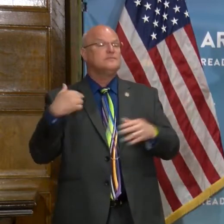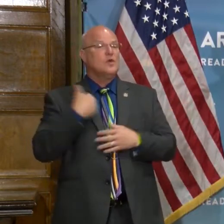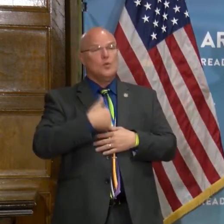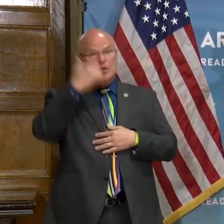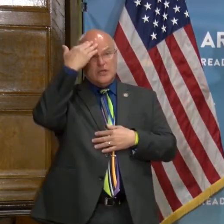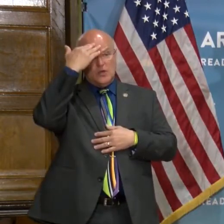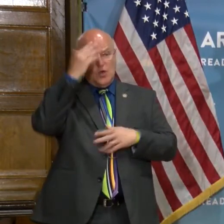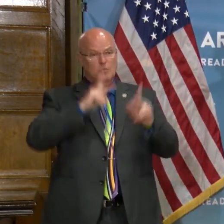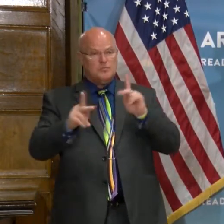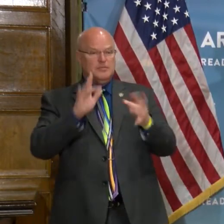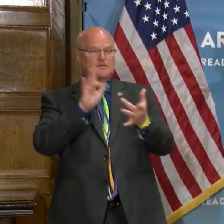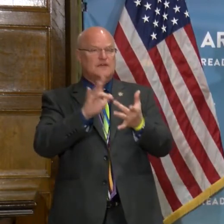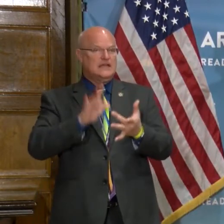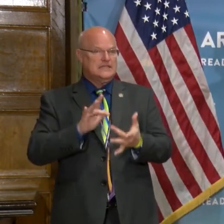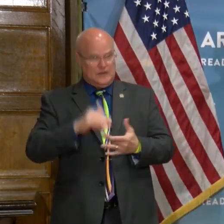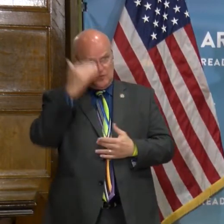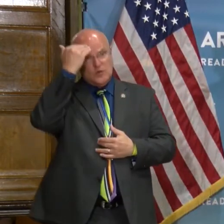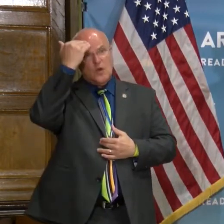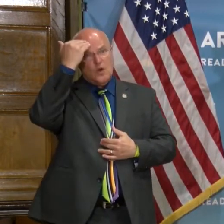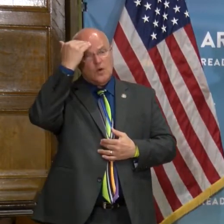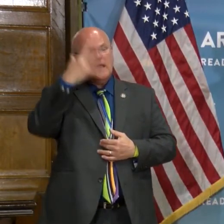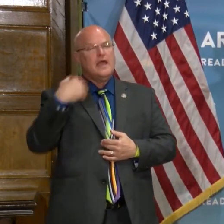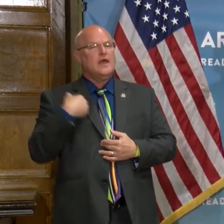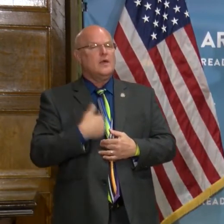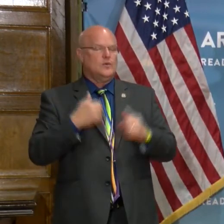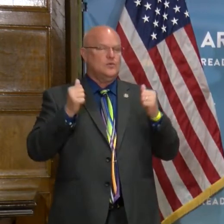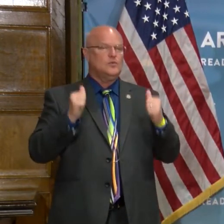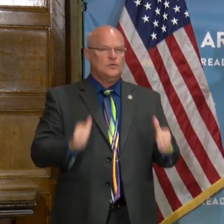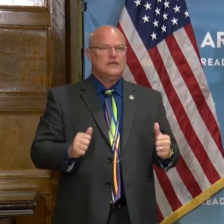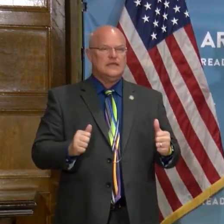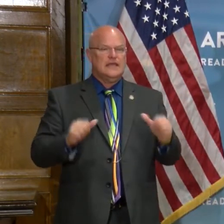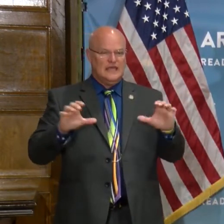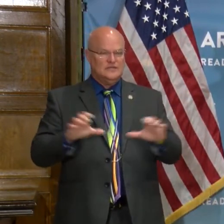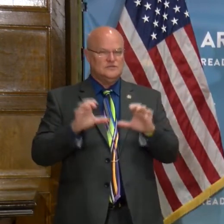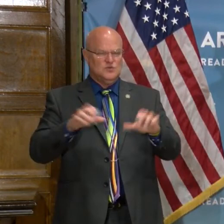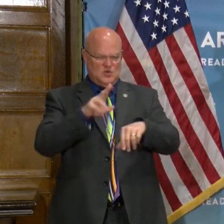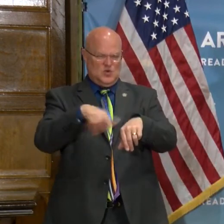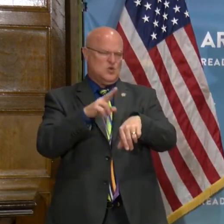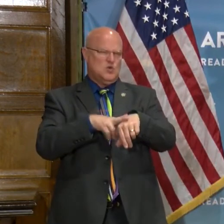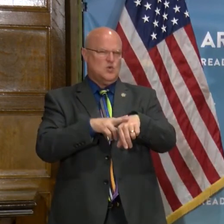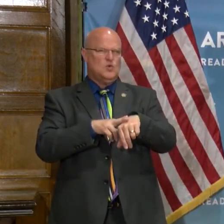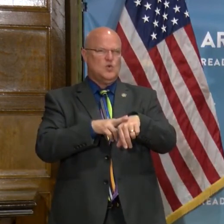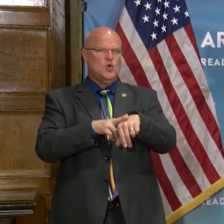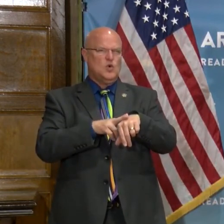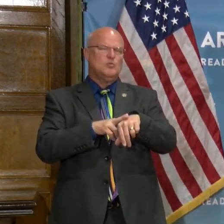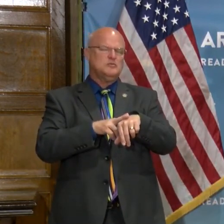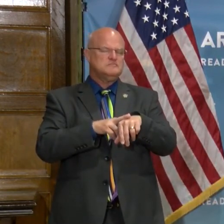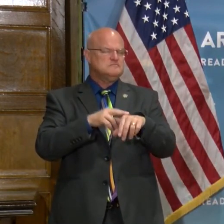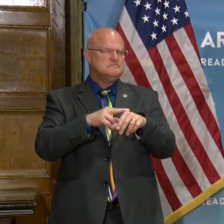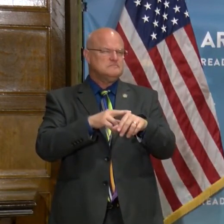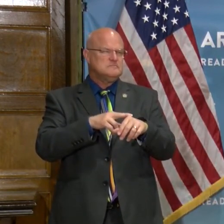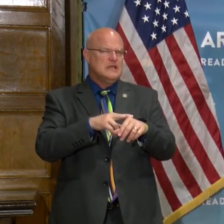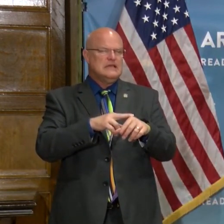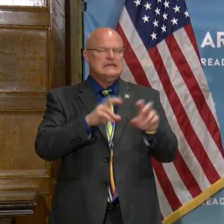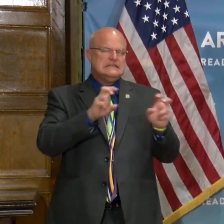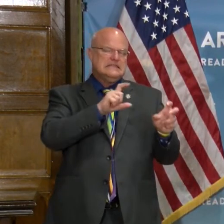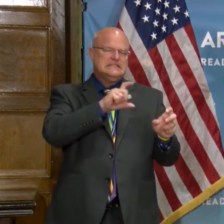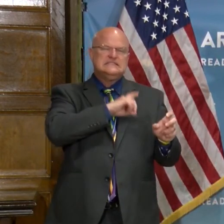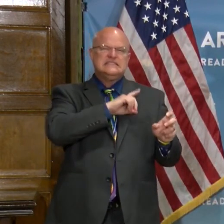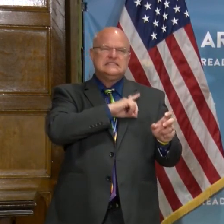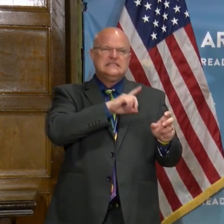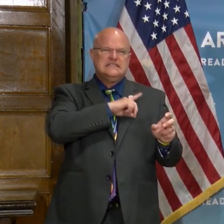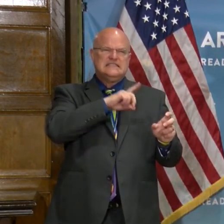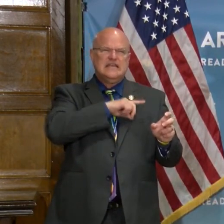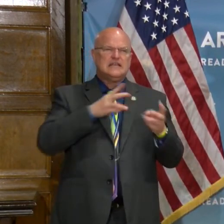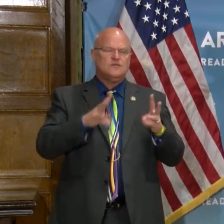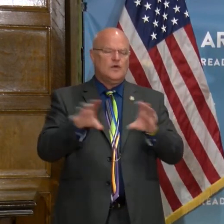who people have come in contact with, and we can do it in the normal sort of detective kind of way that we do